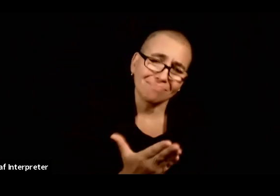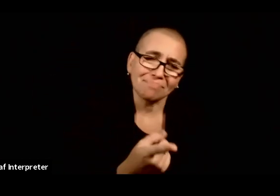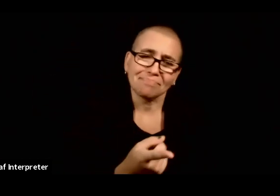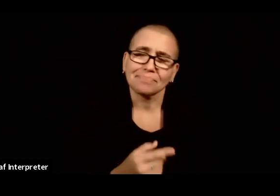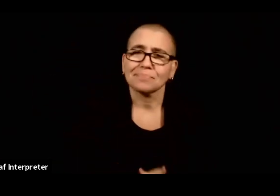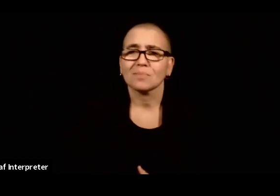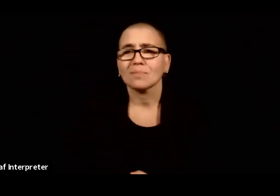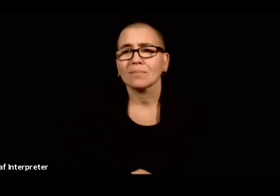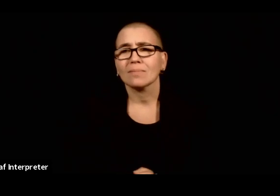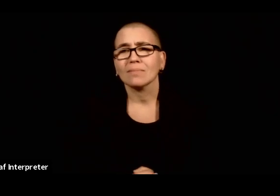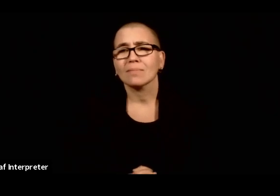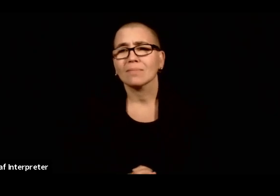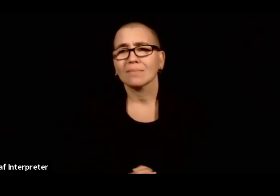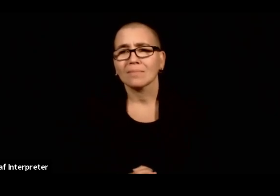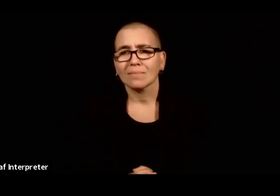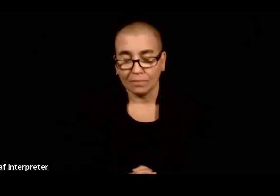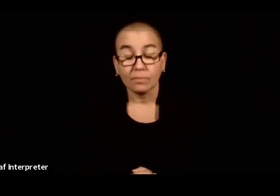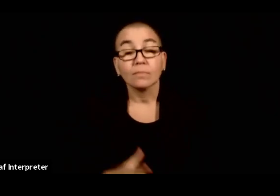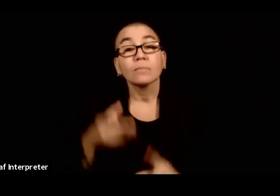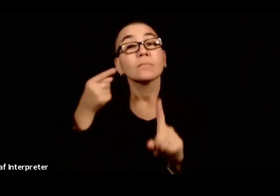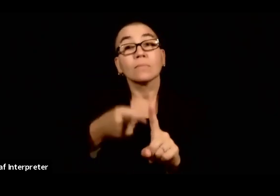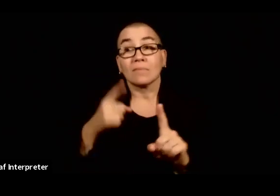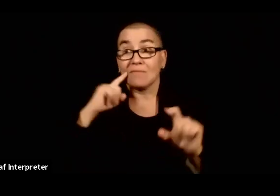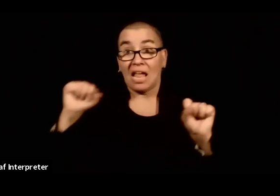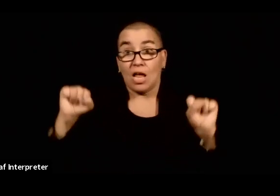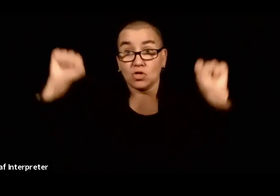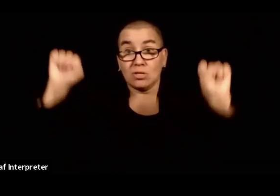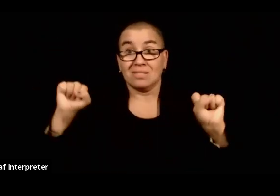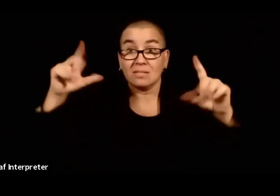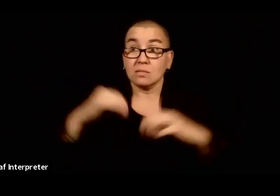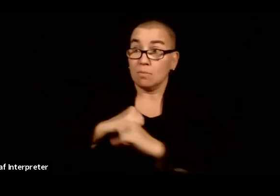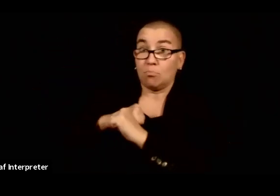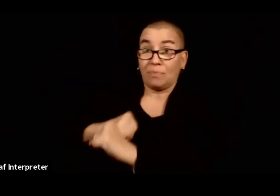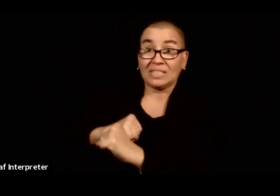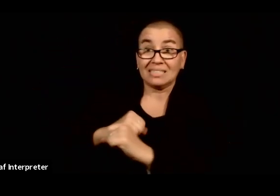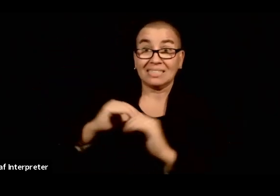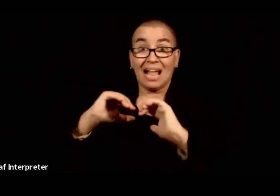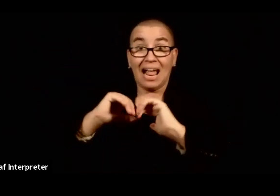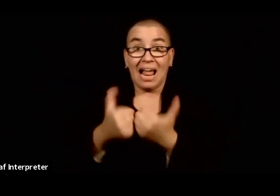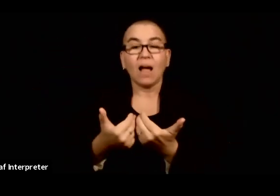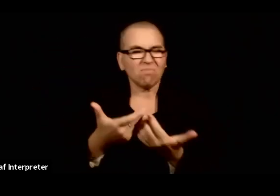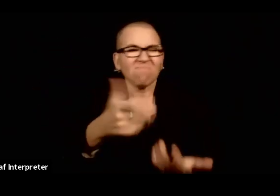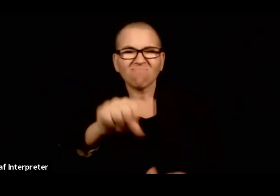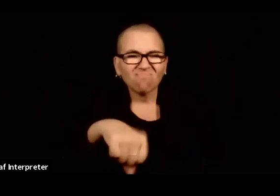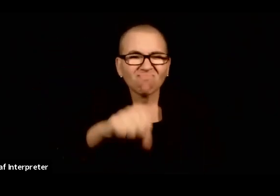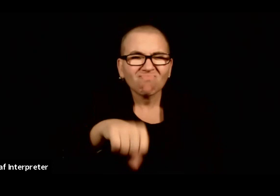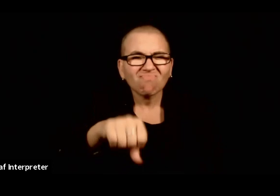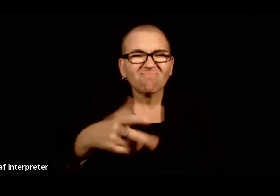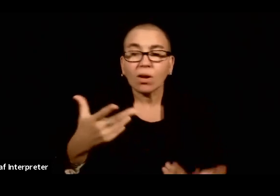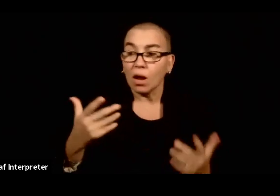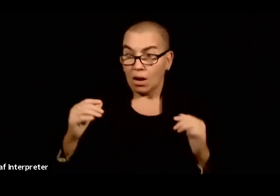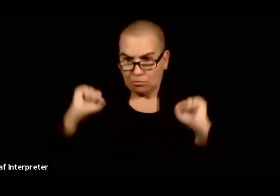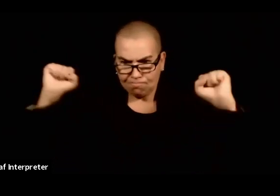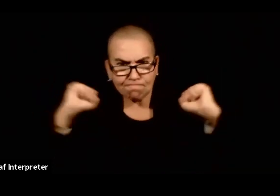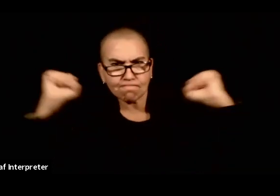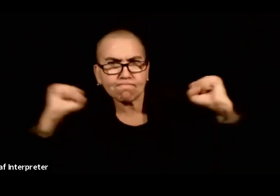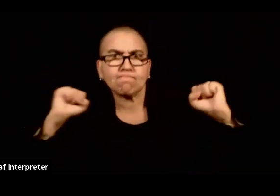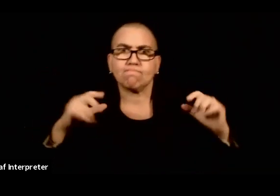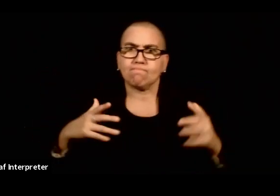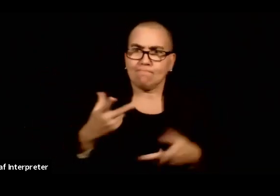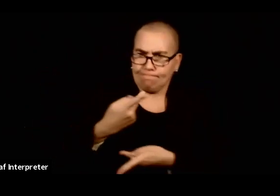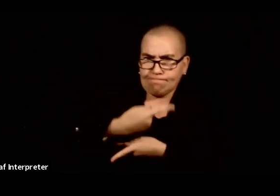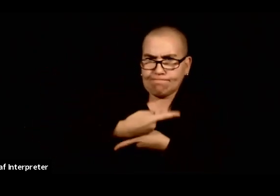so many different health indicators, including COVID, it appears. But I'll turn to Chris on this one and see